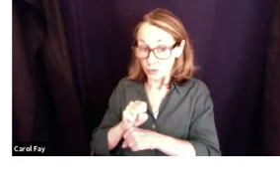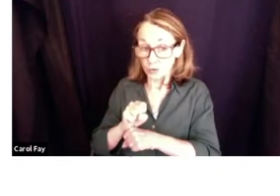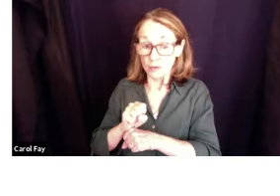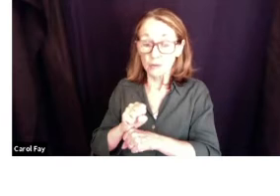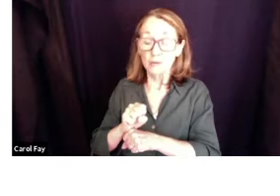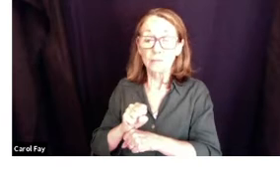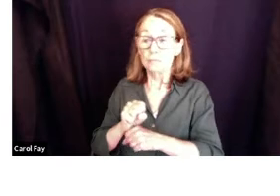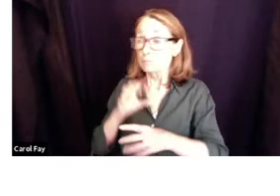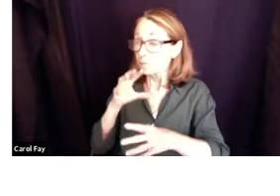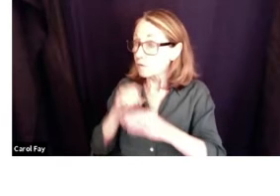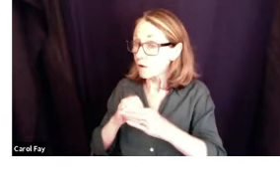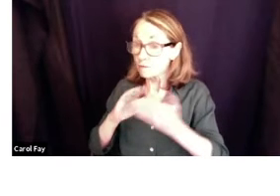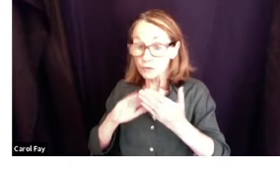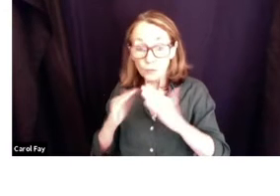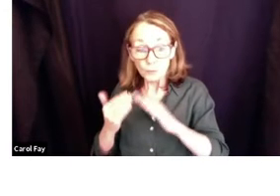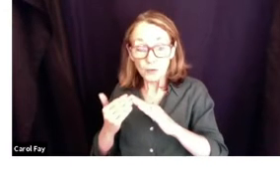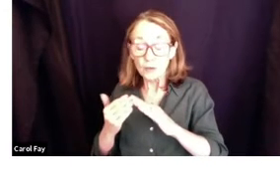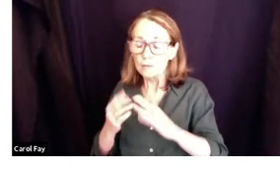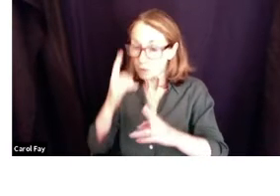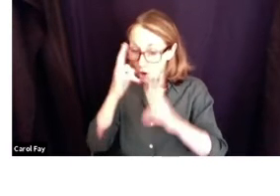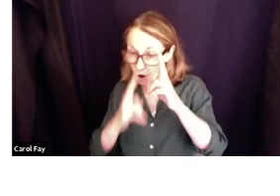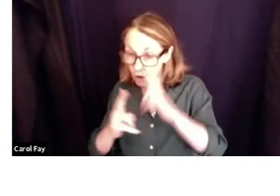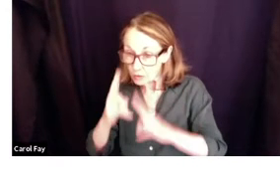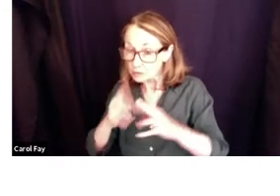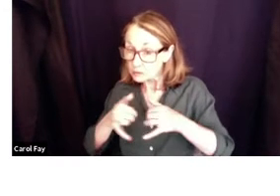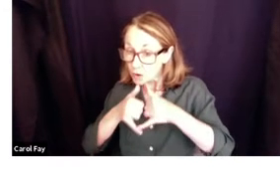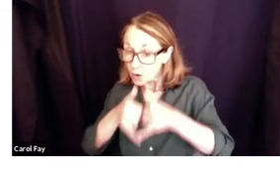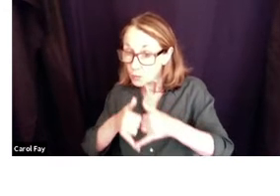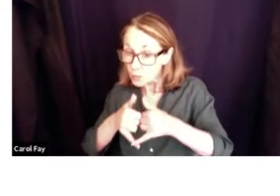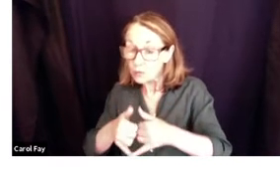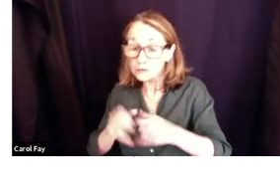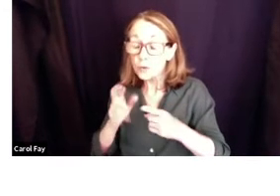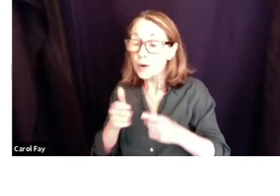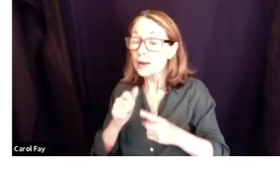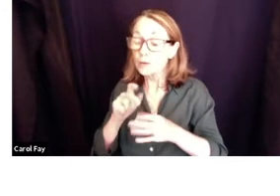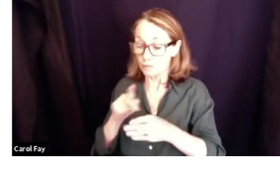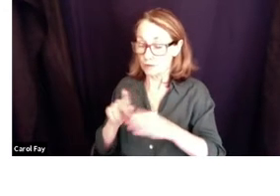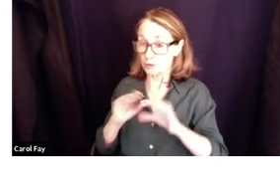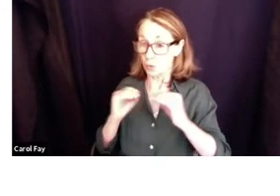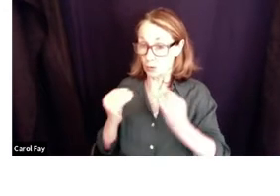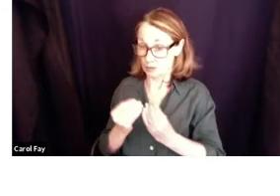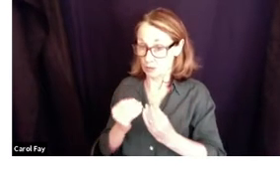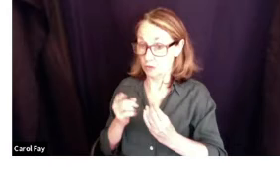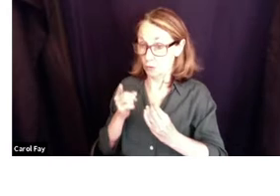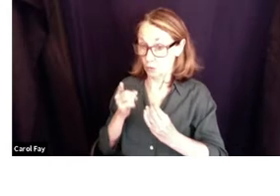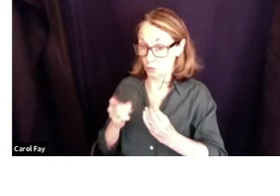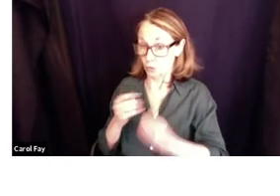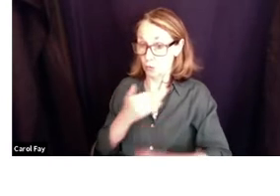Volunteerism, or volunteer work, or civic engagement, and honors, awards, and professional organizations.